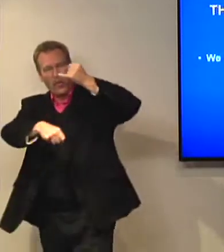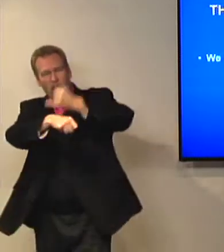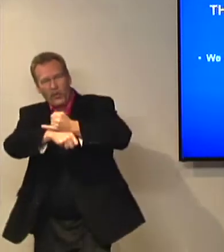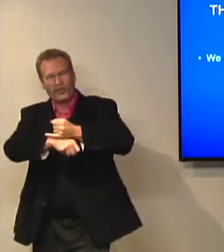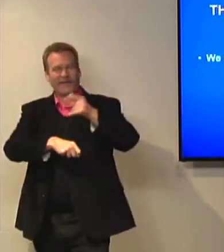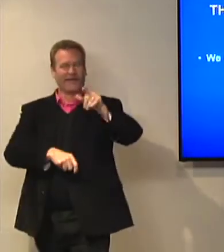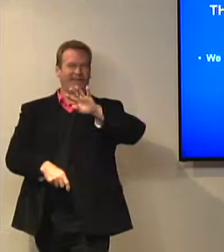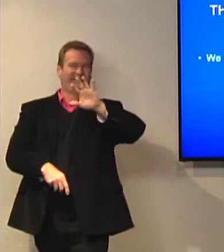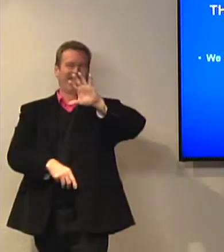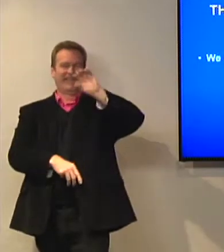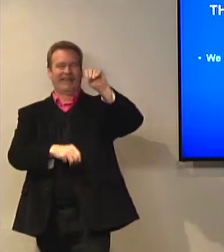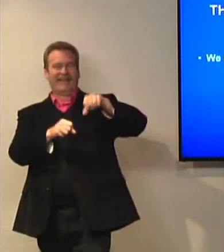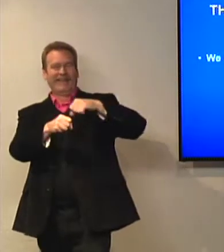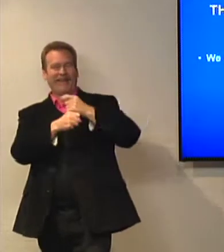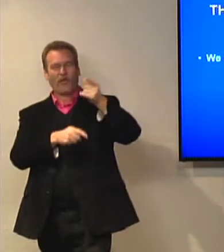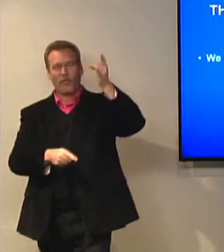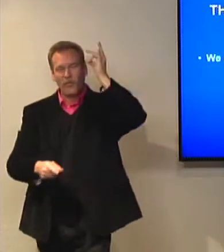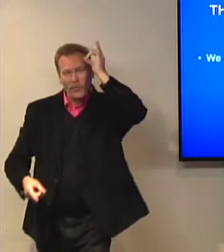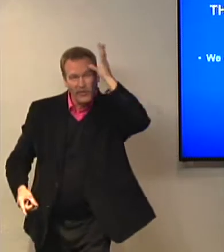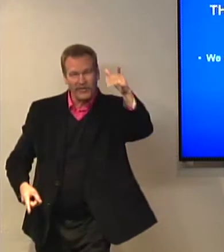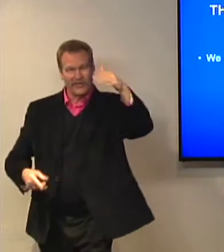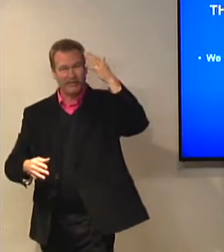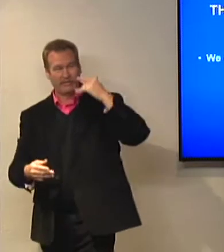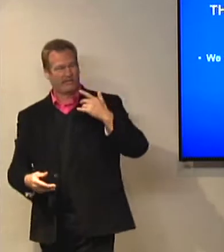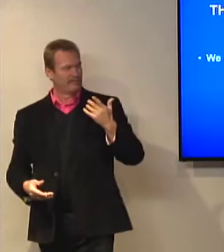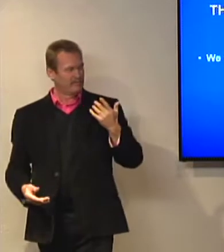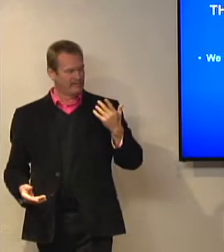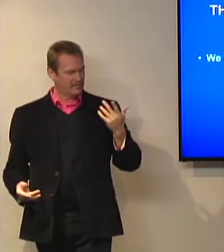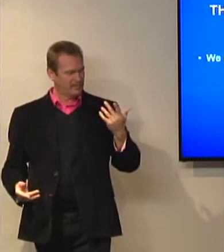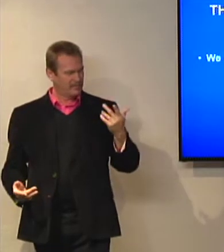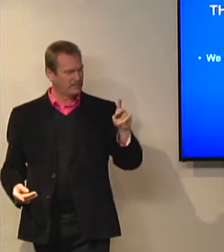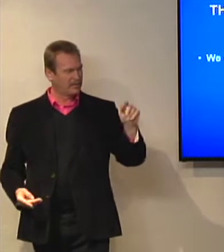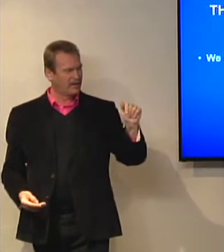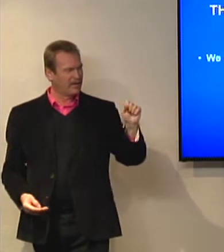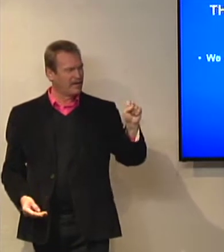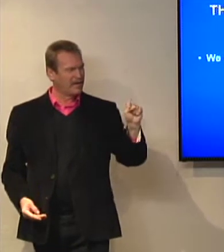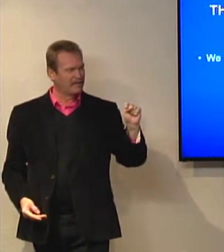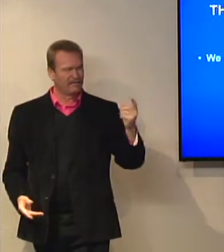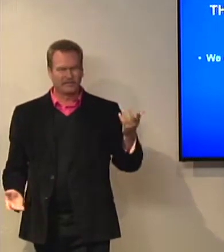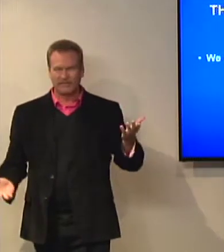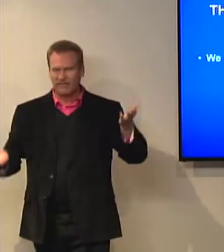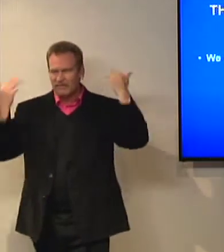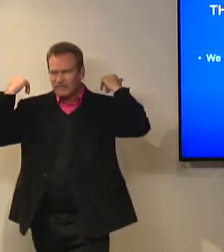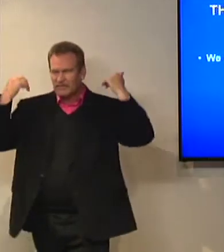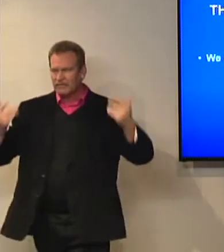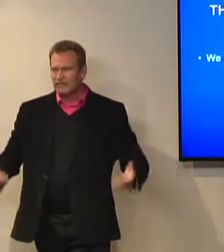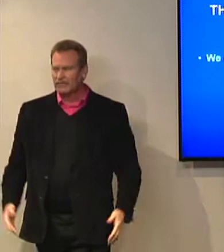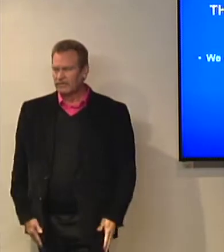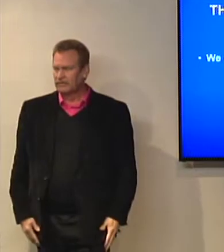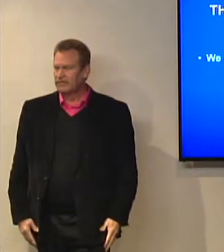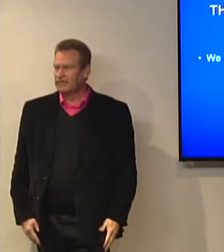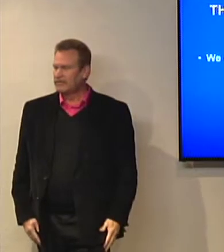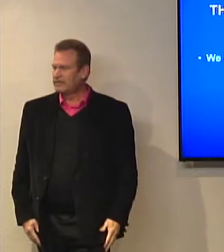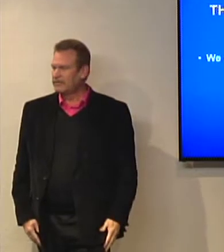I remember you. I remember when we were in school, and I remember the years that we had. Oh my gosh, and the things that we did. It's in the